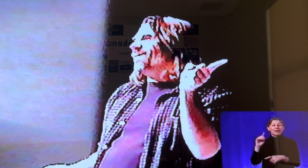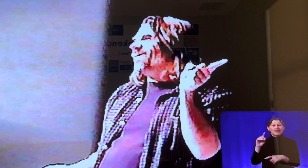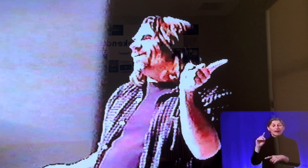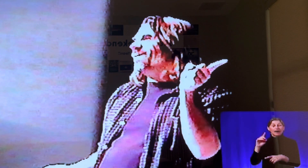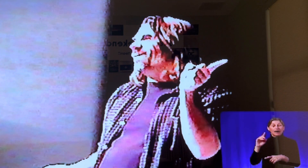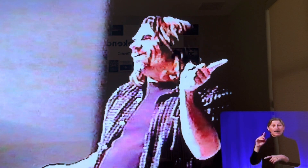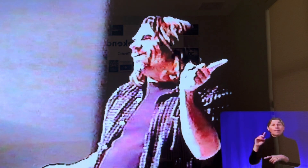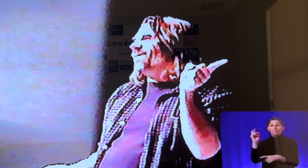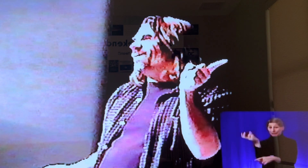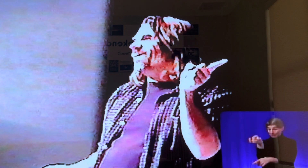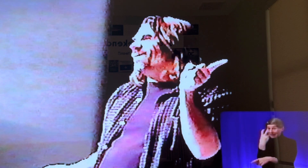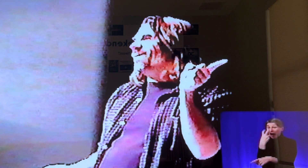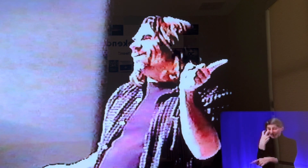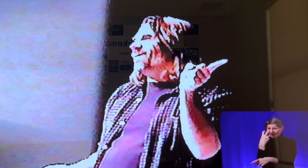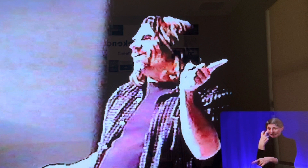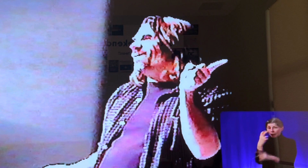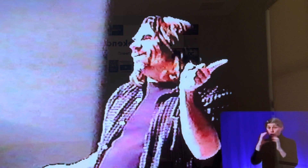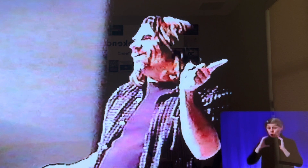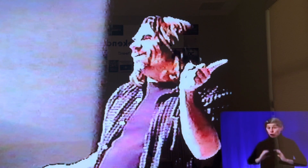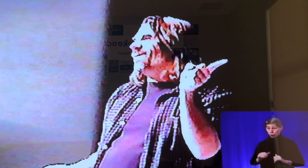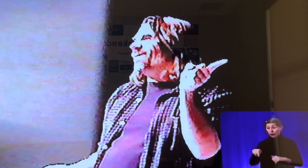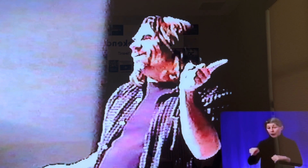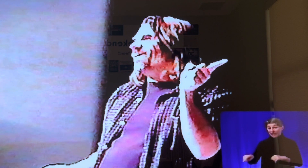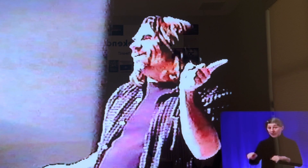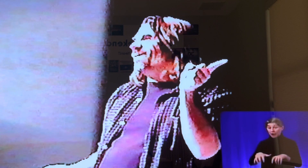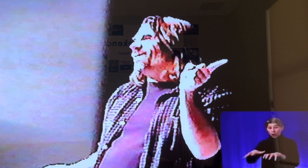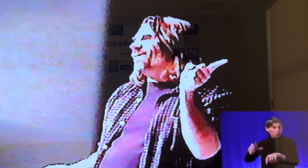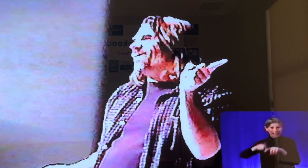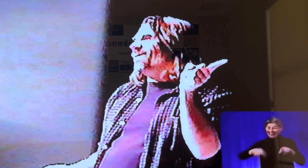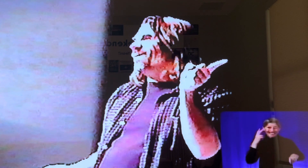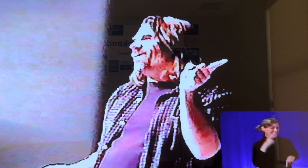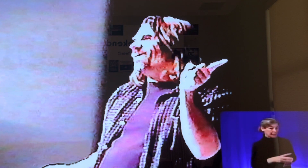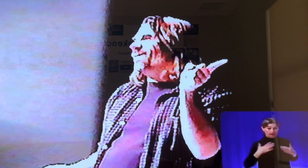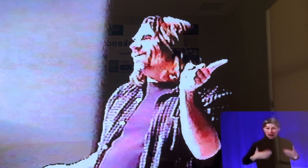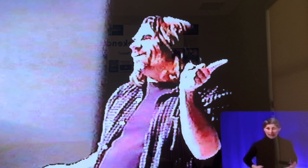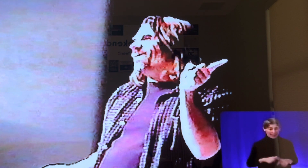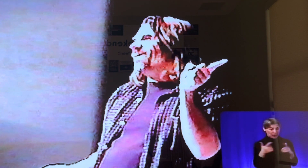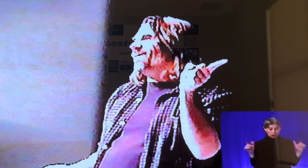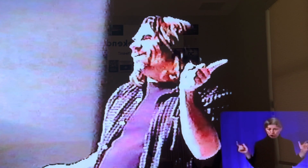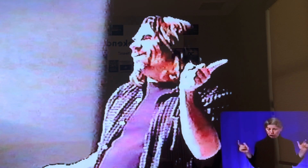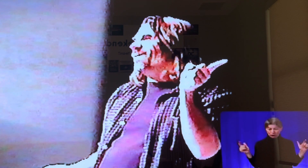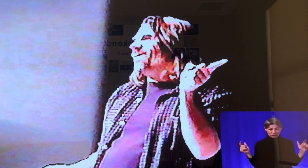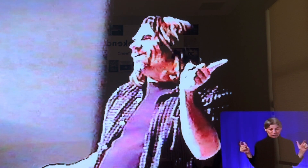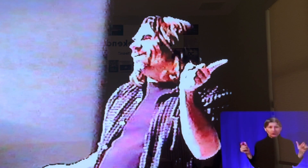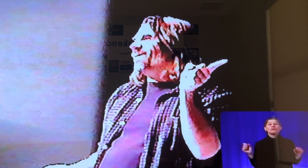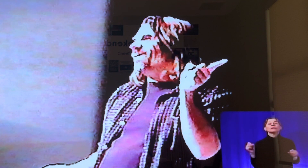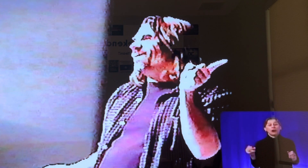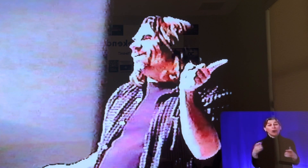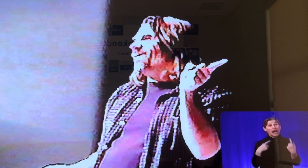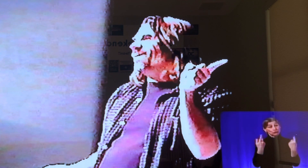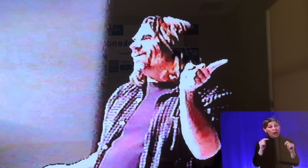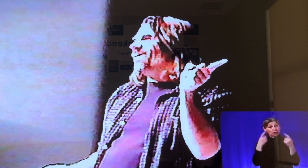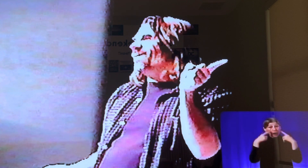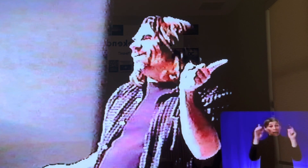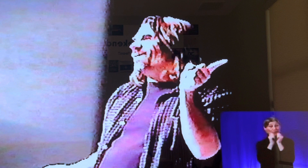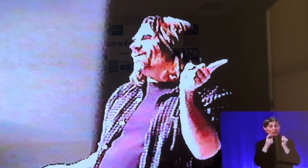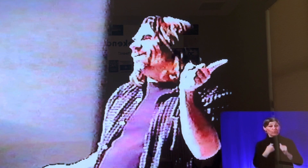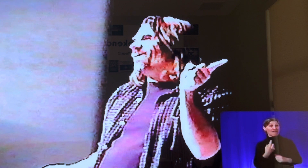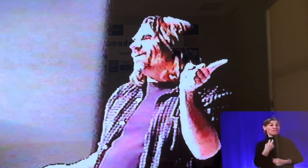for a blind consumer in the audience who can't see the body language. So I want to accomplish with my voice exactly what he's